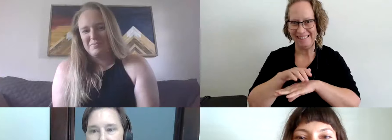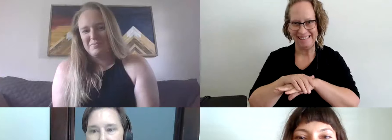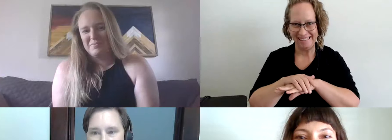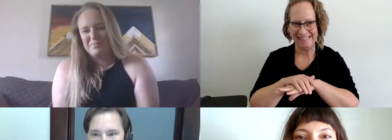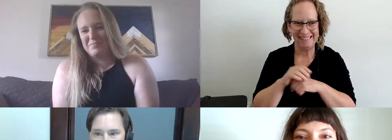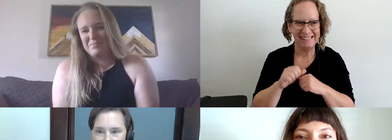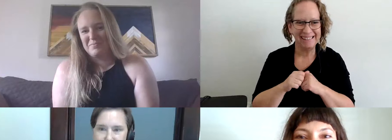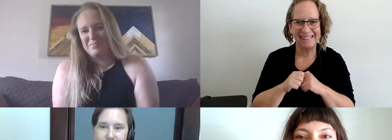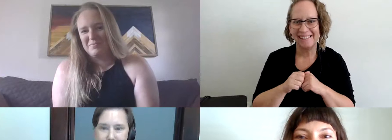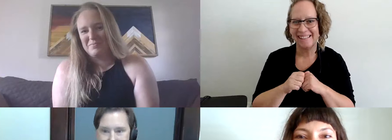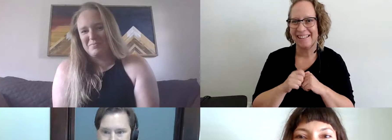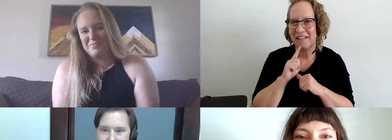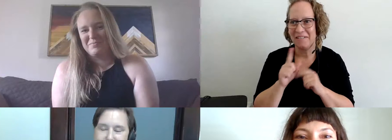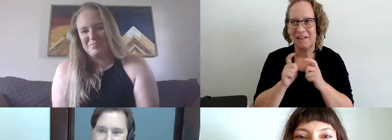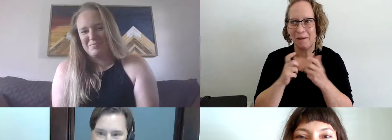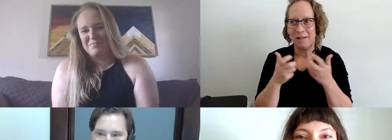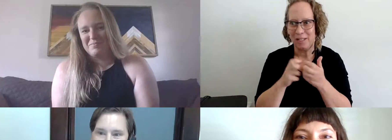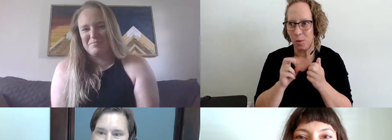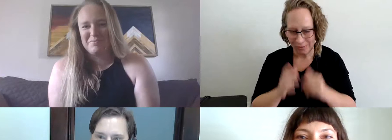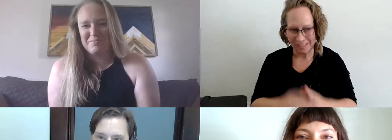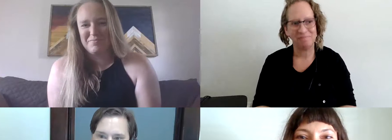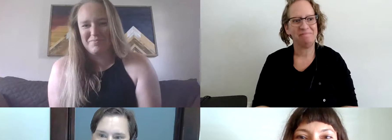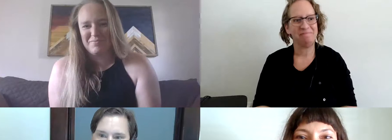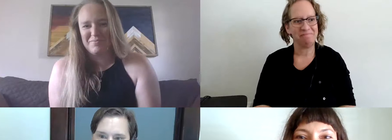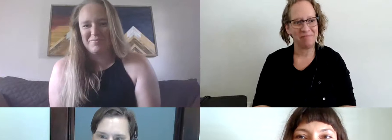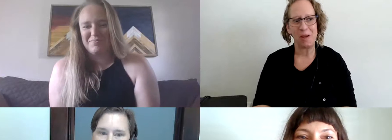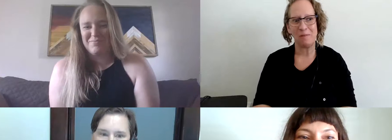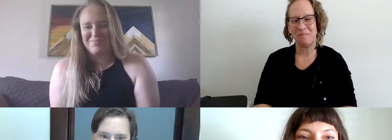far as accommodation or service.